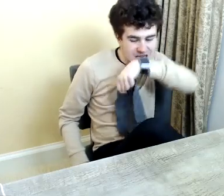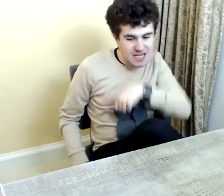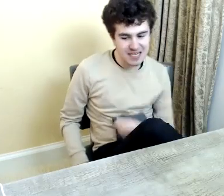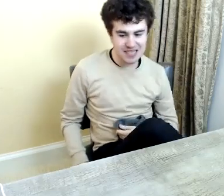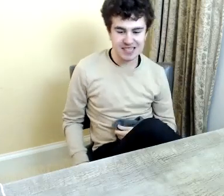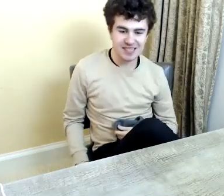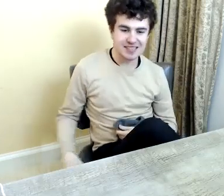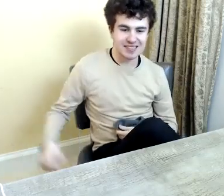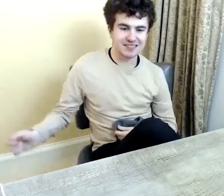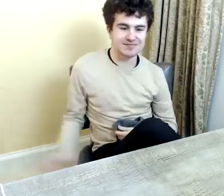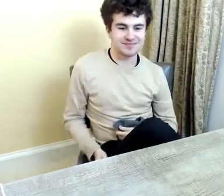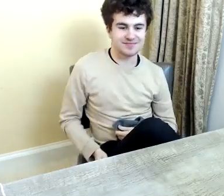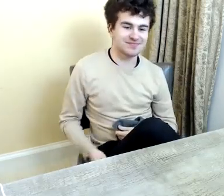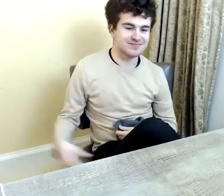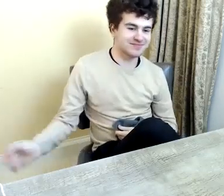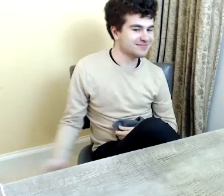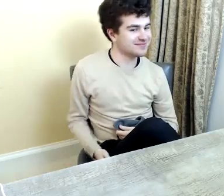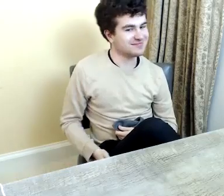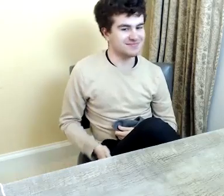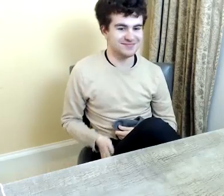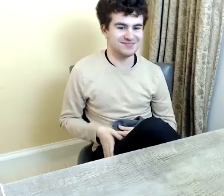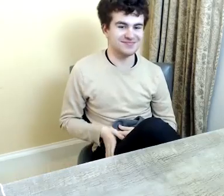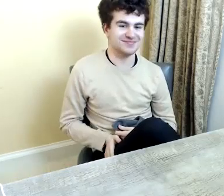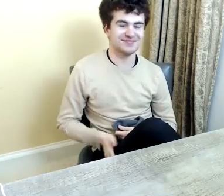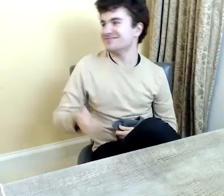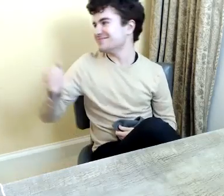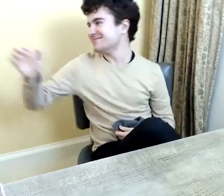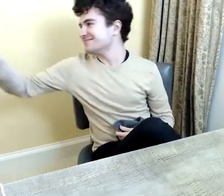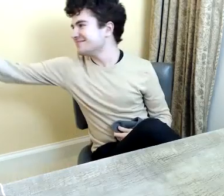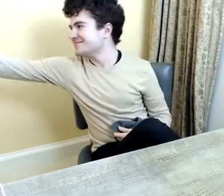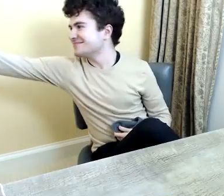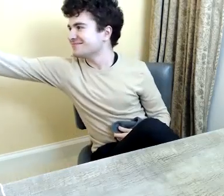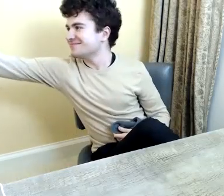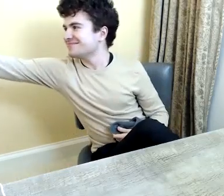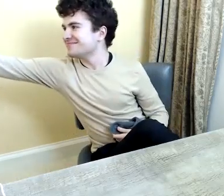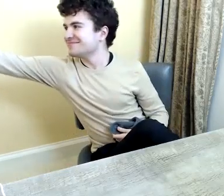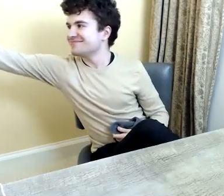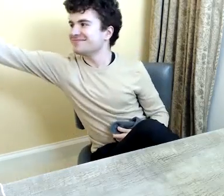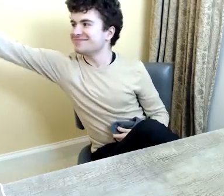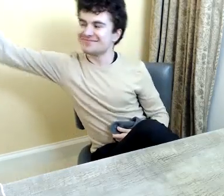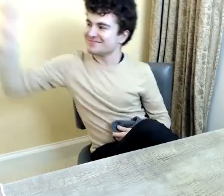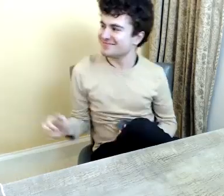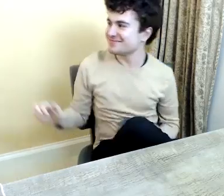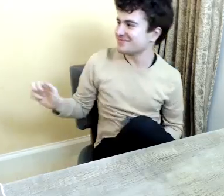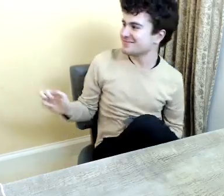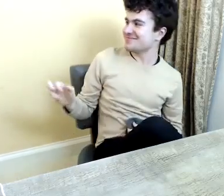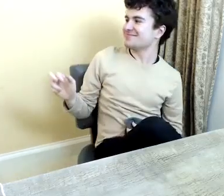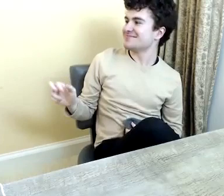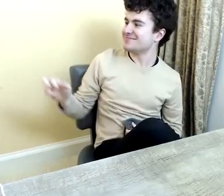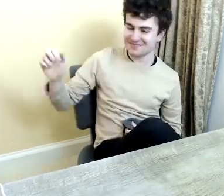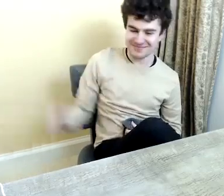me, and I would return their hellos with a friendly smile, and they would know how much easier it happens if they say hi